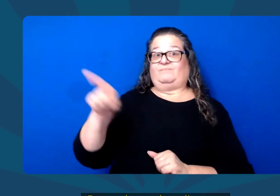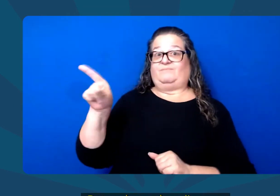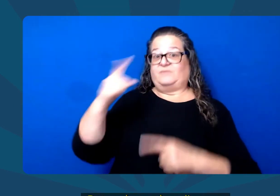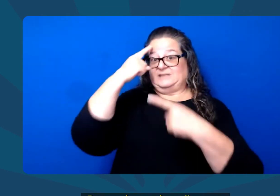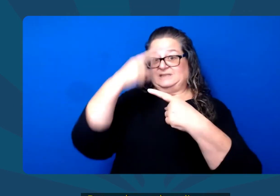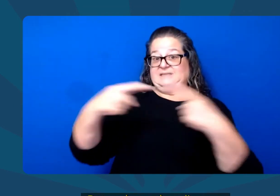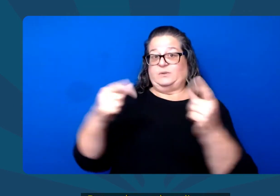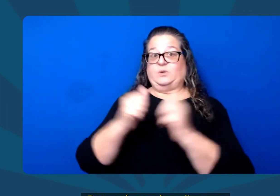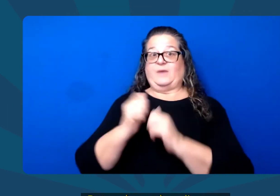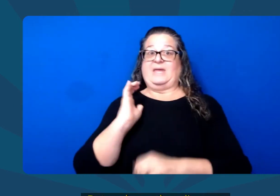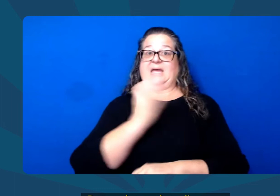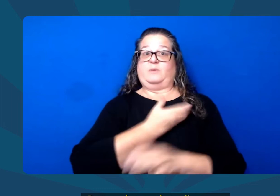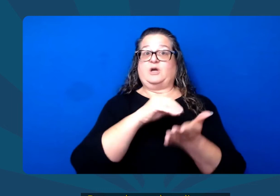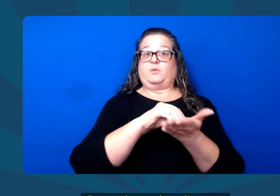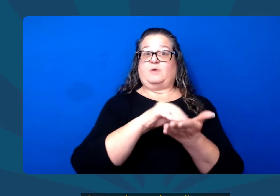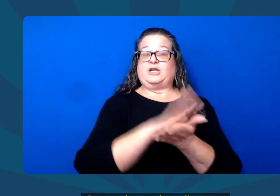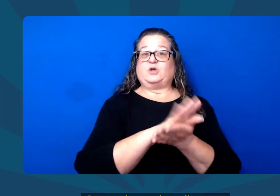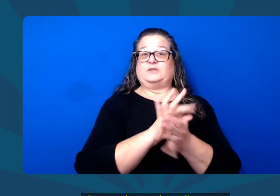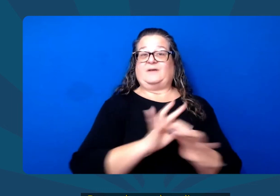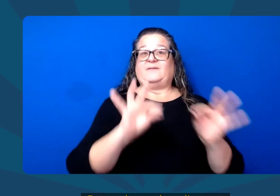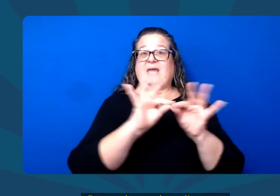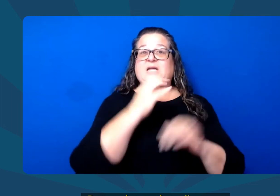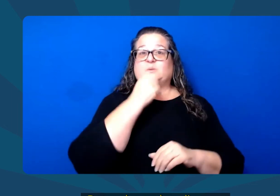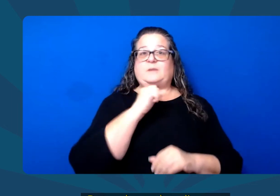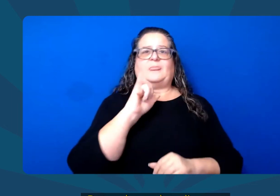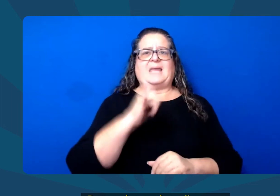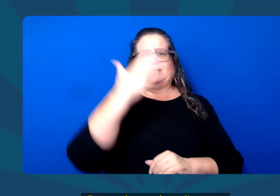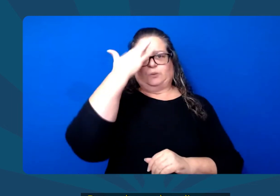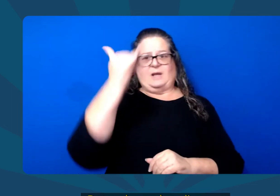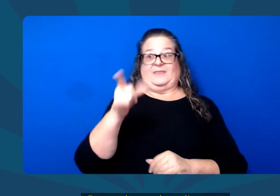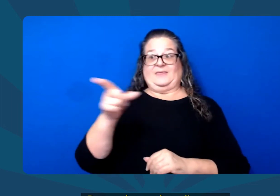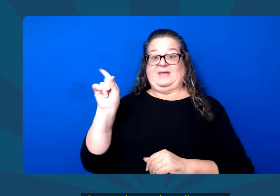But we know they disagree with our records and values.